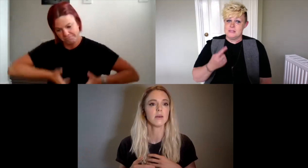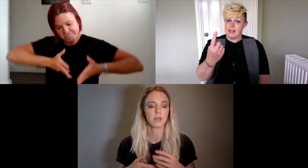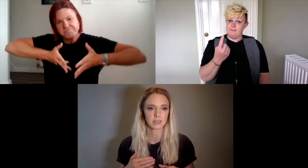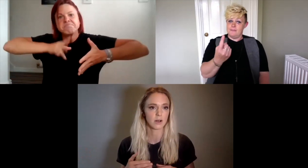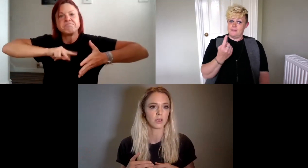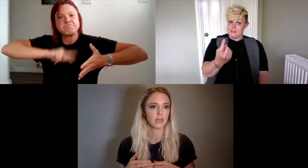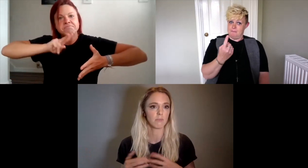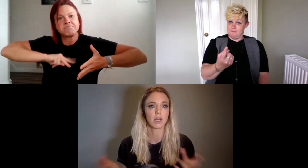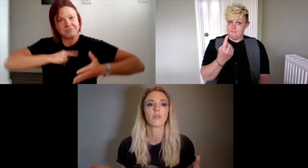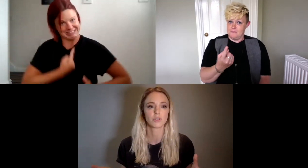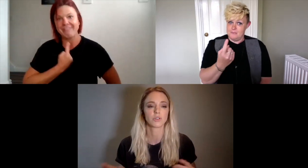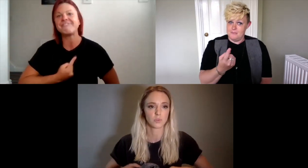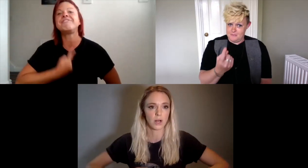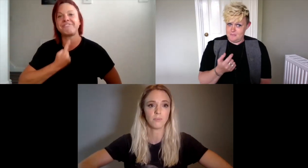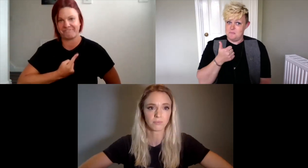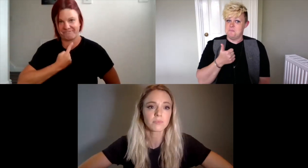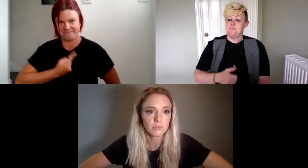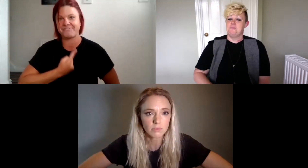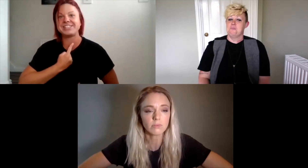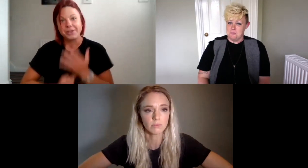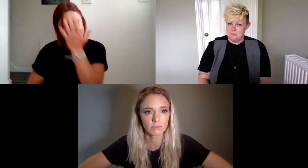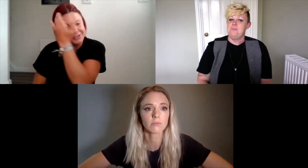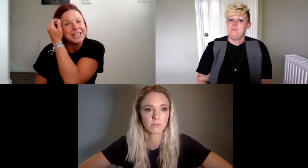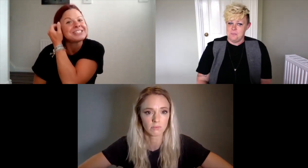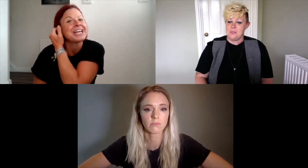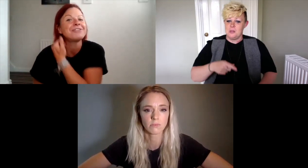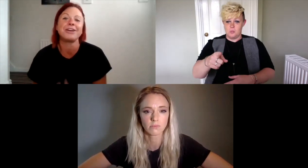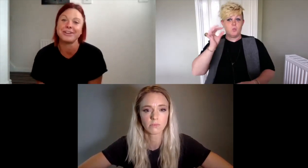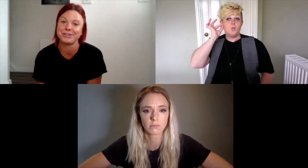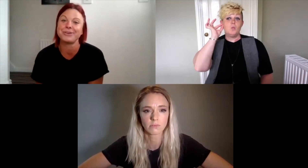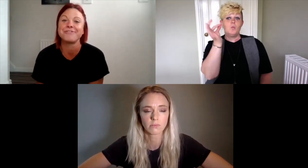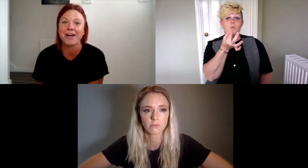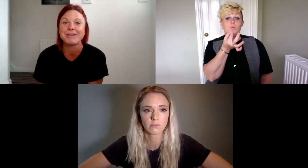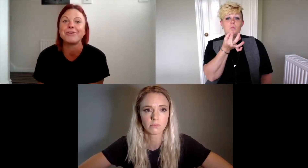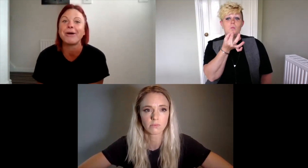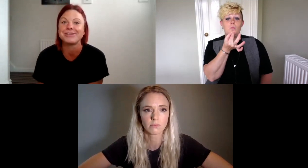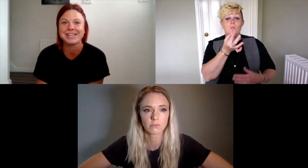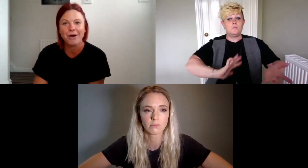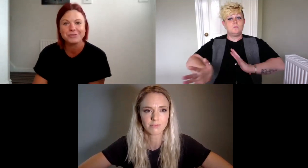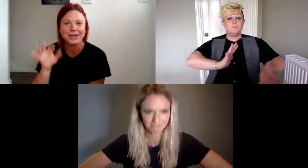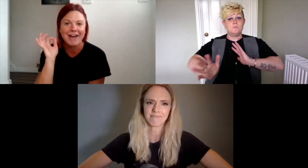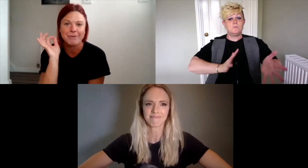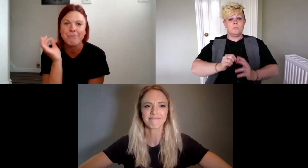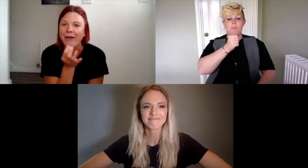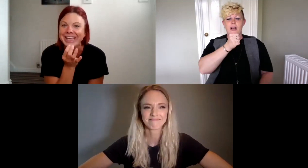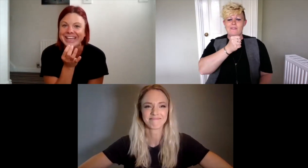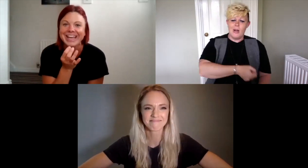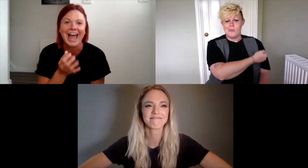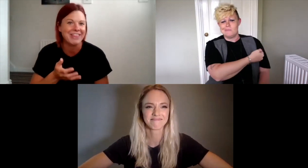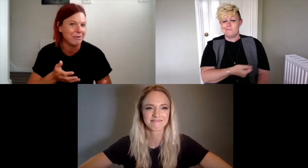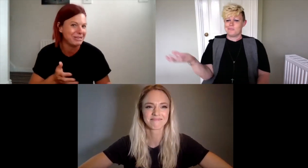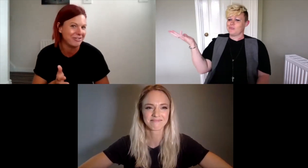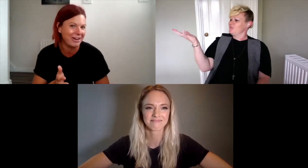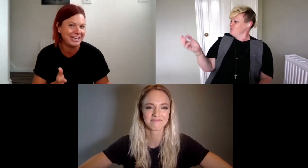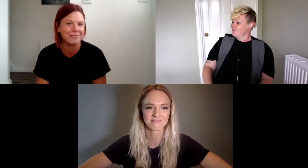in BSL in my other songs as well. So you'll do that yourself. So you're going to do Come Find Me all by yourself. So you'll have a mic